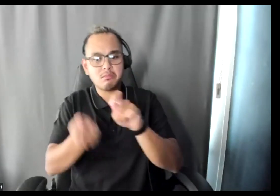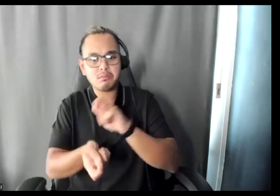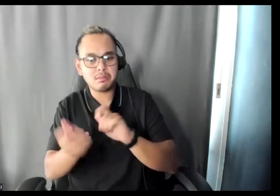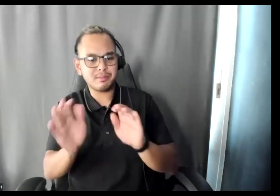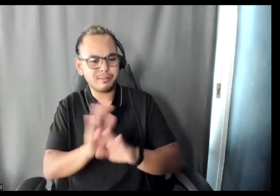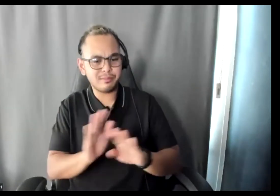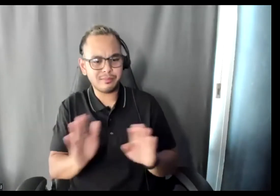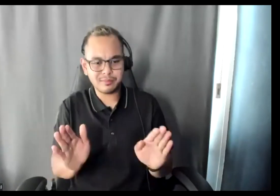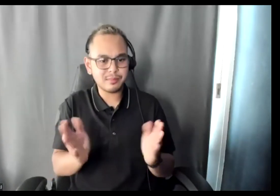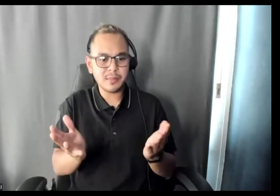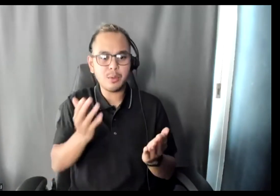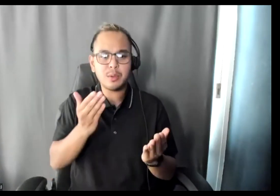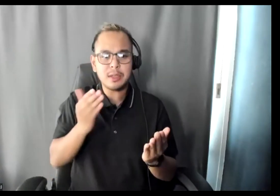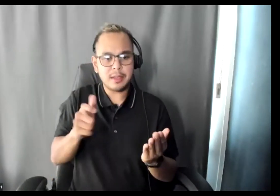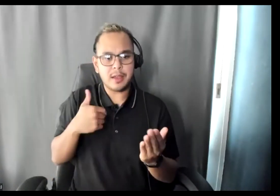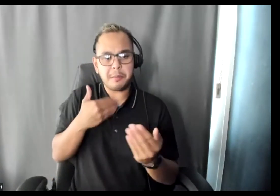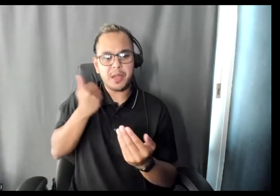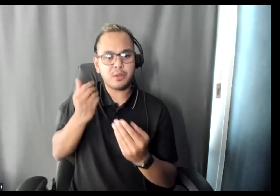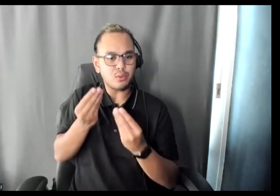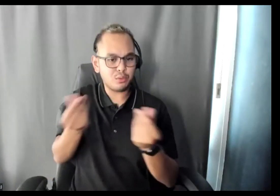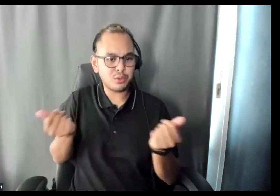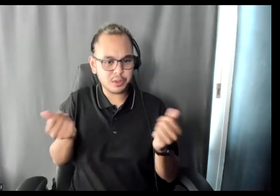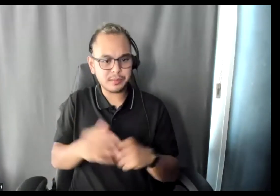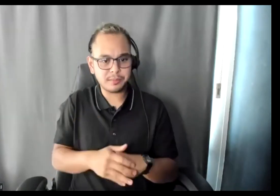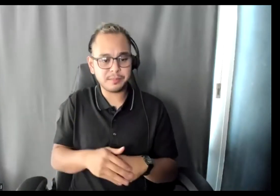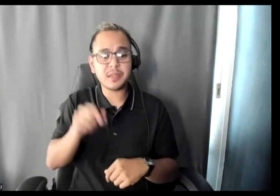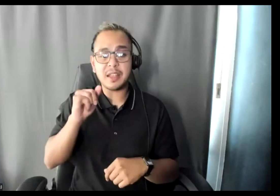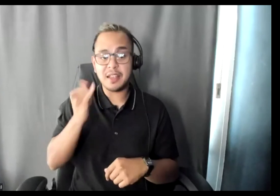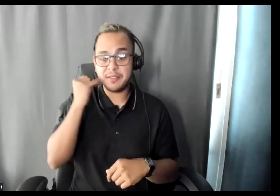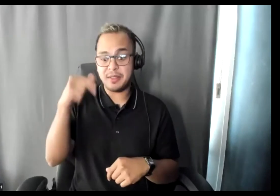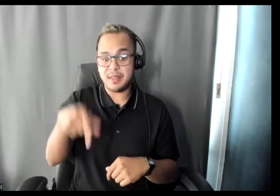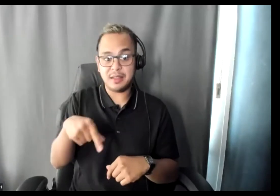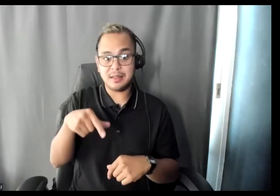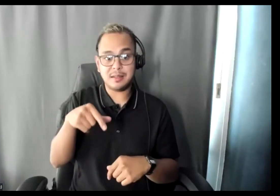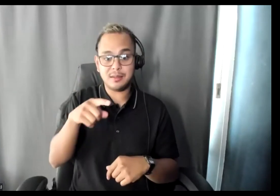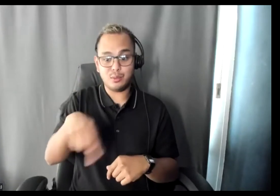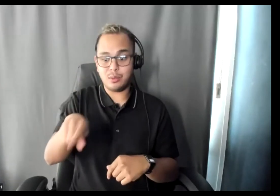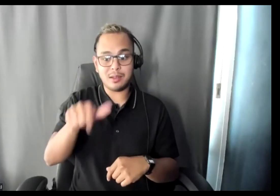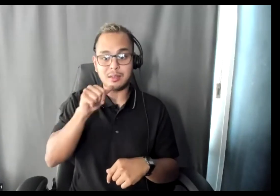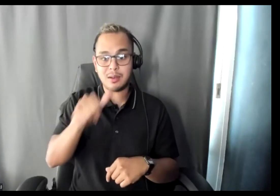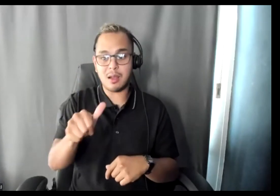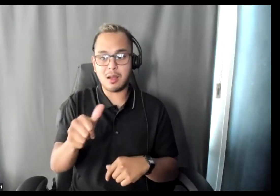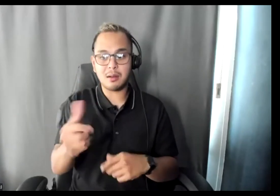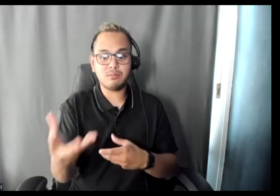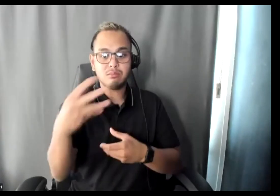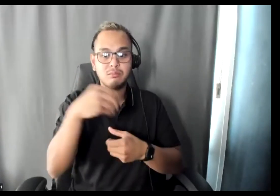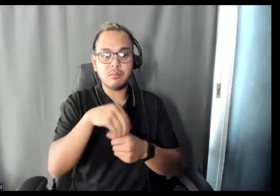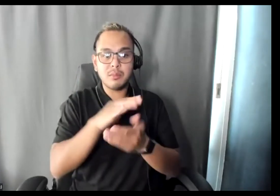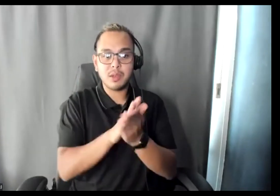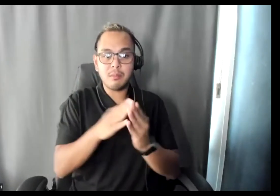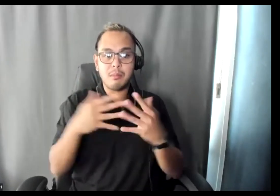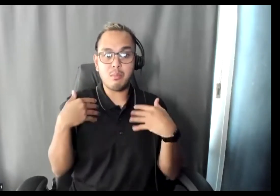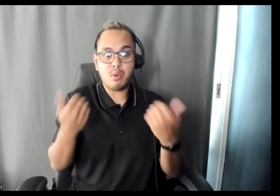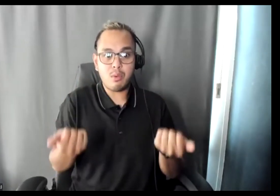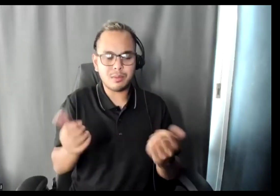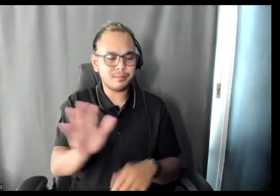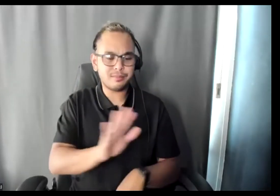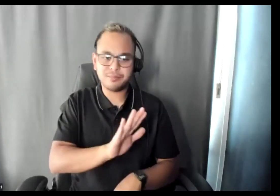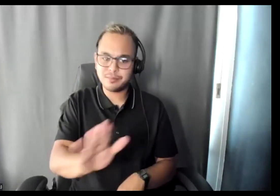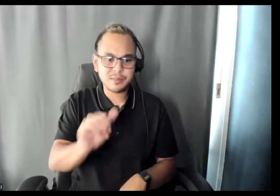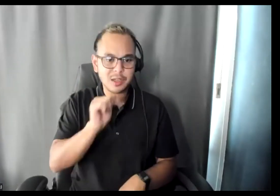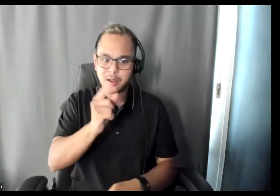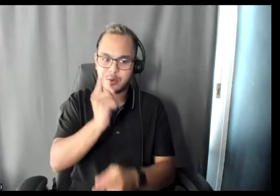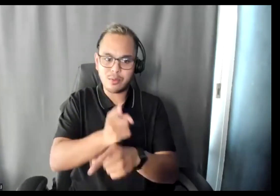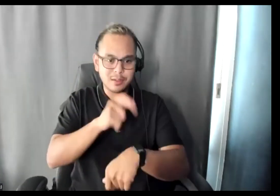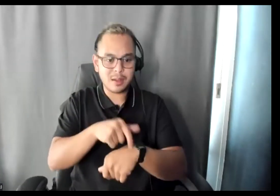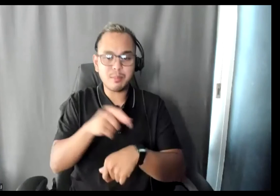communities where we live. And so, if this is not the moment where y'all are coming to the conversation to be bold, then listen, you're not coming. This is